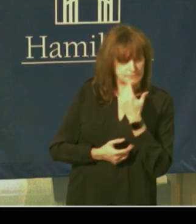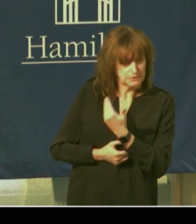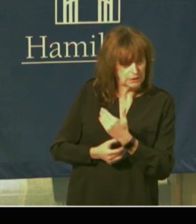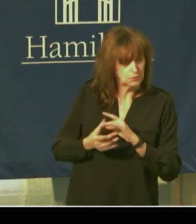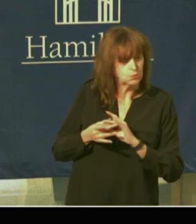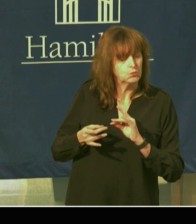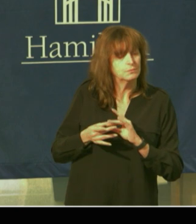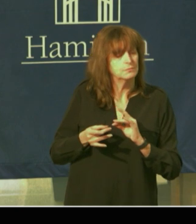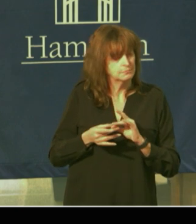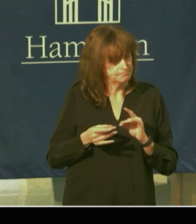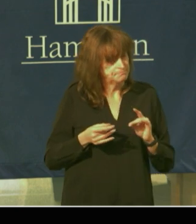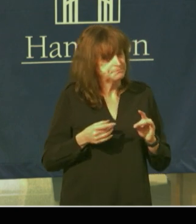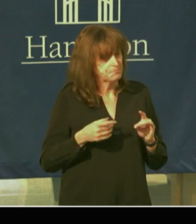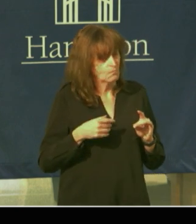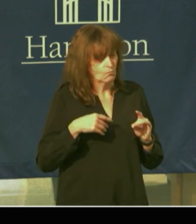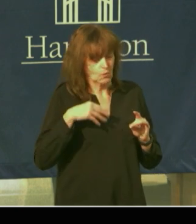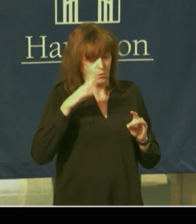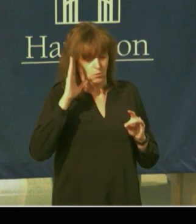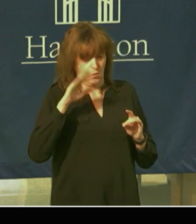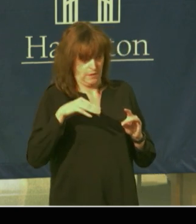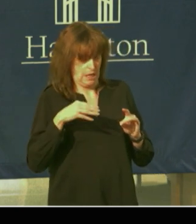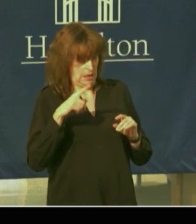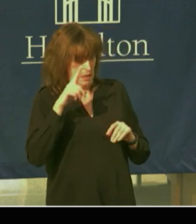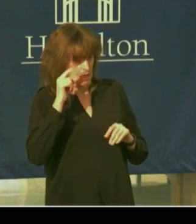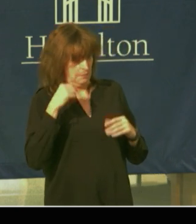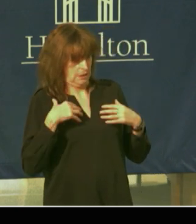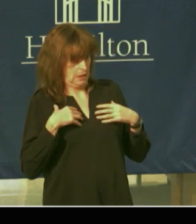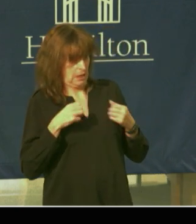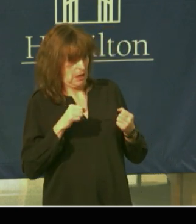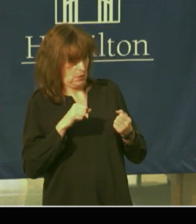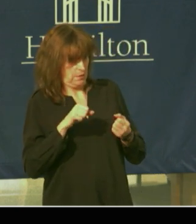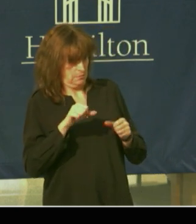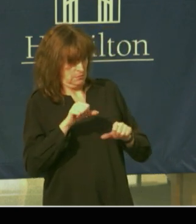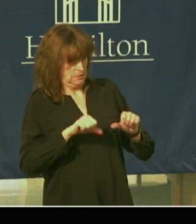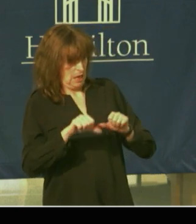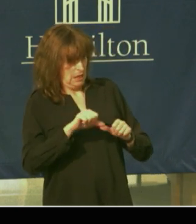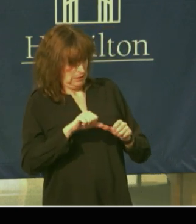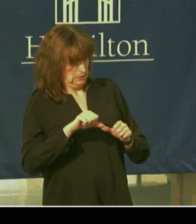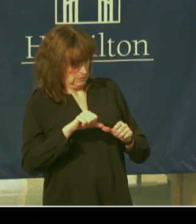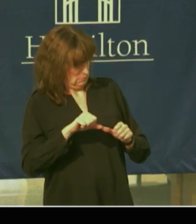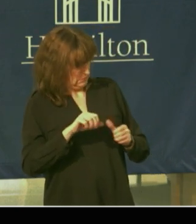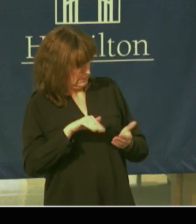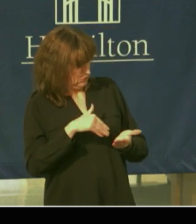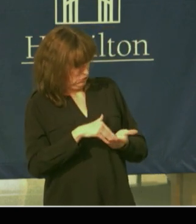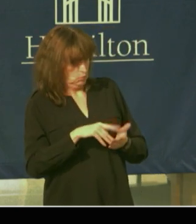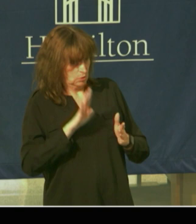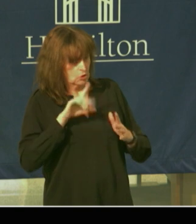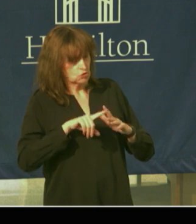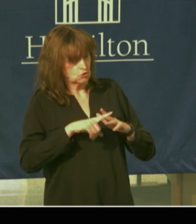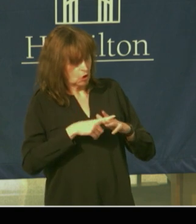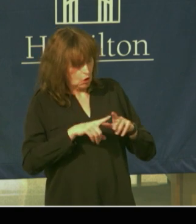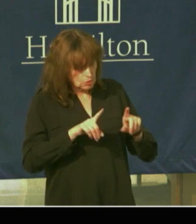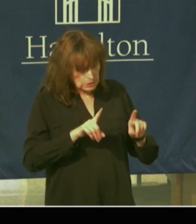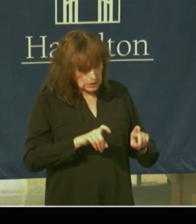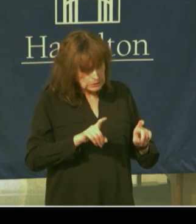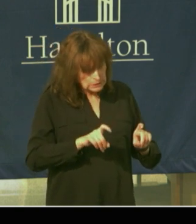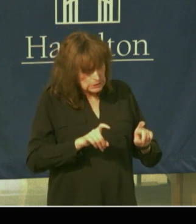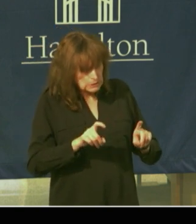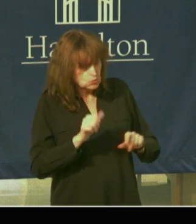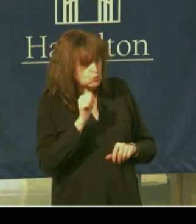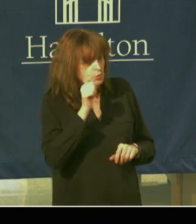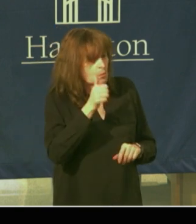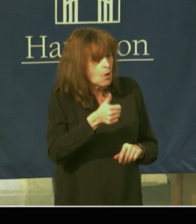starting tomorrow. So with that said, Dr. Harvey, how does someone get tested for COVID-19?